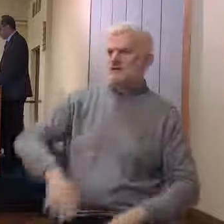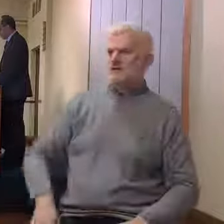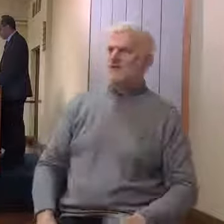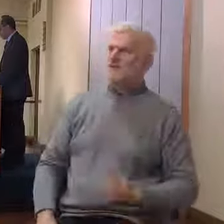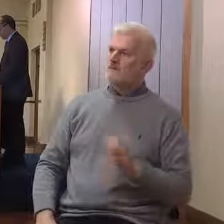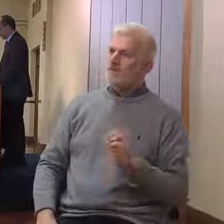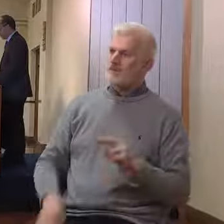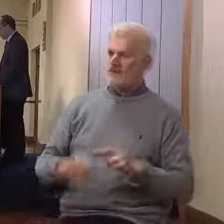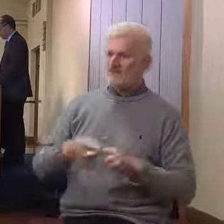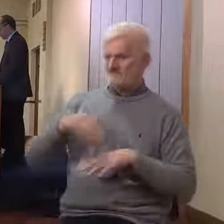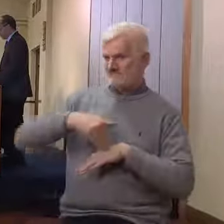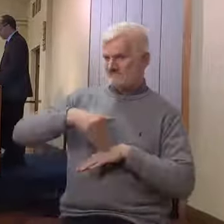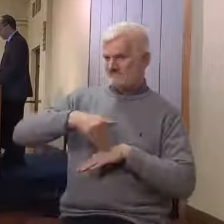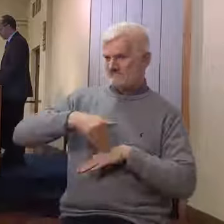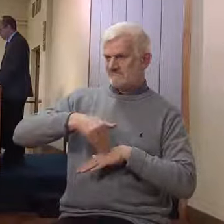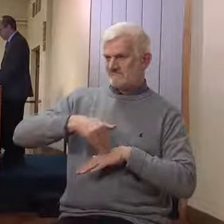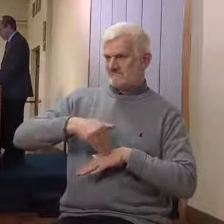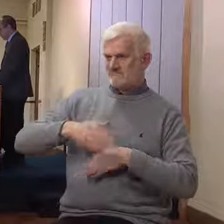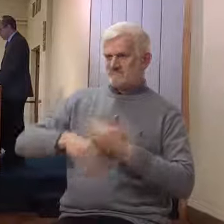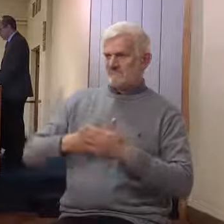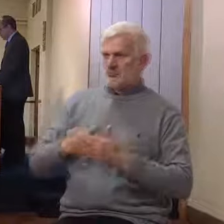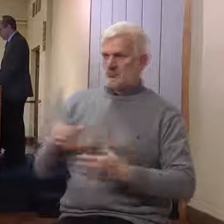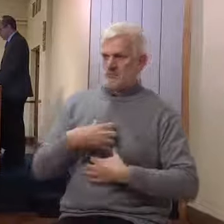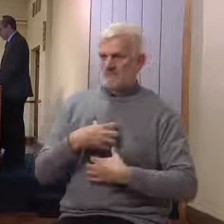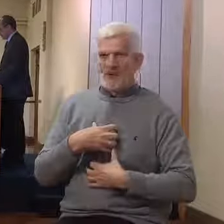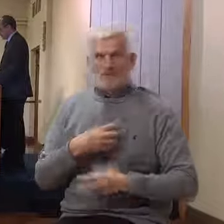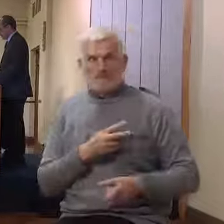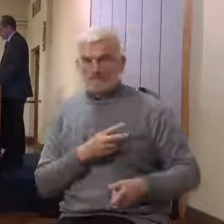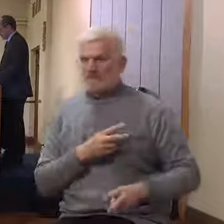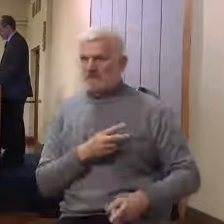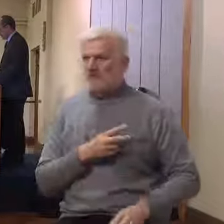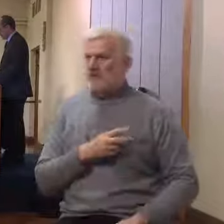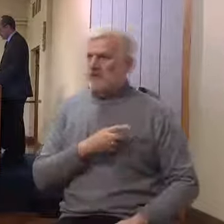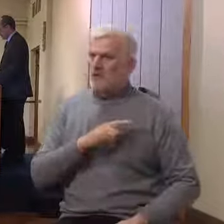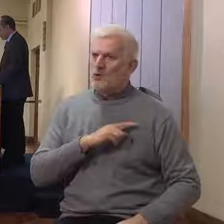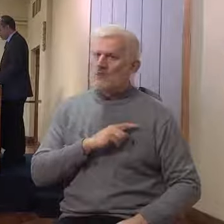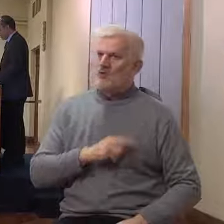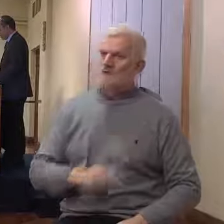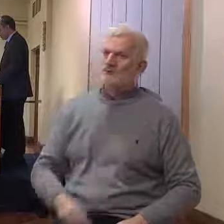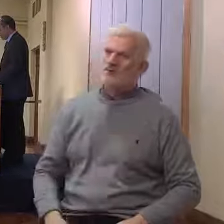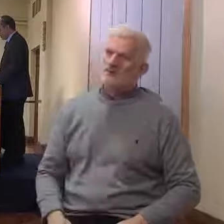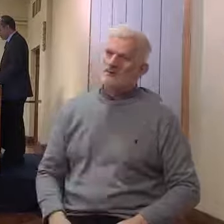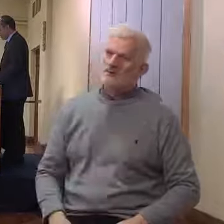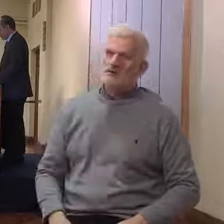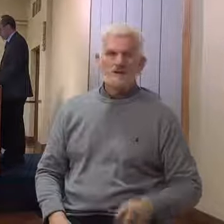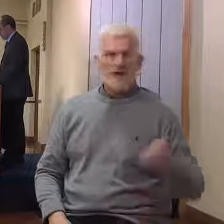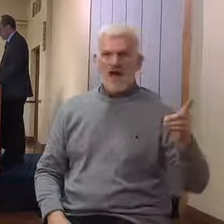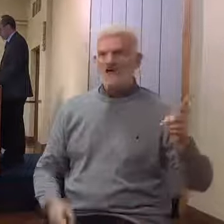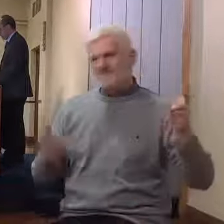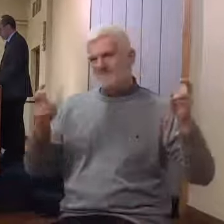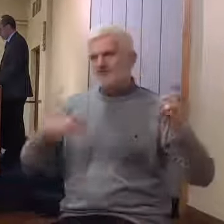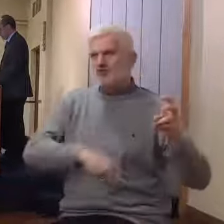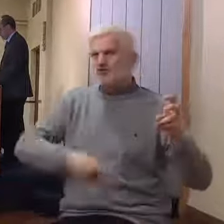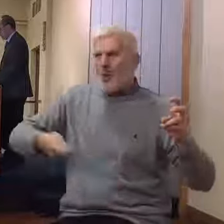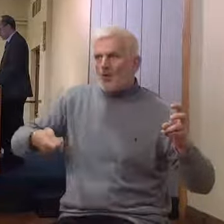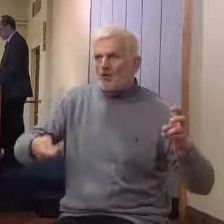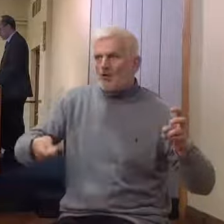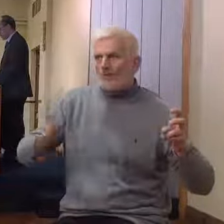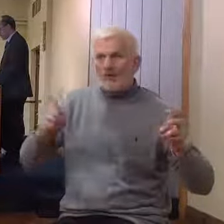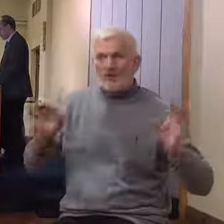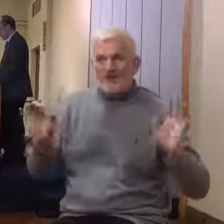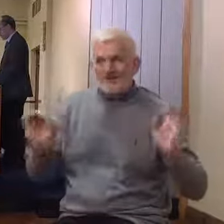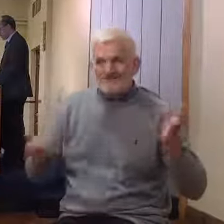do that which is evil, be afraid, for he heareth not the sword in vain. For he is